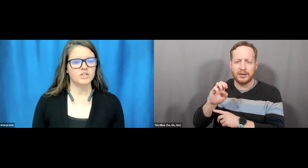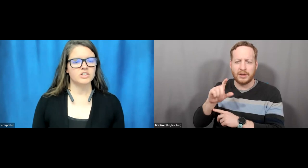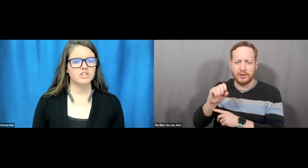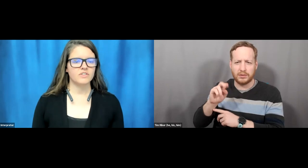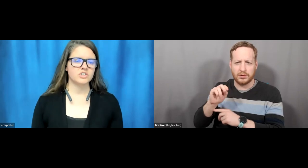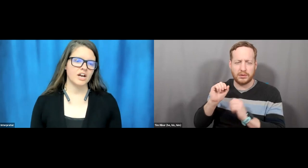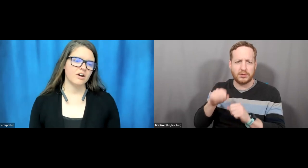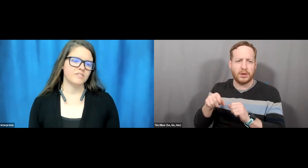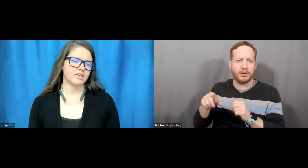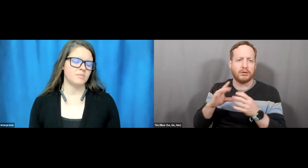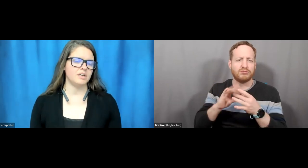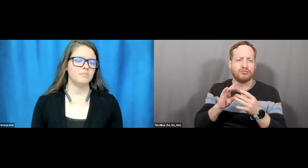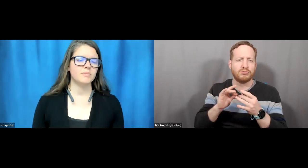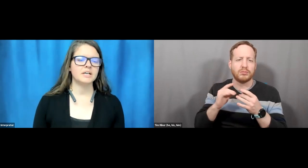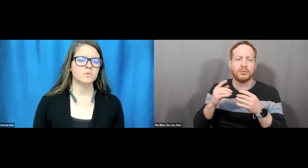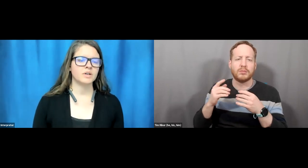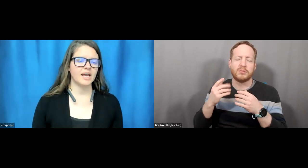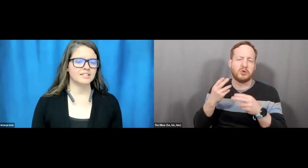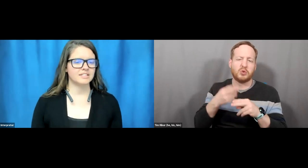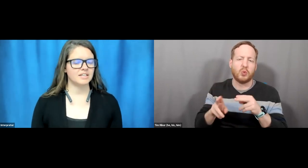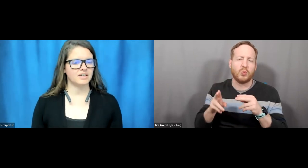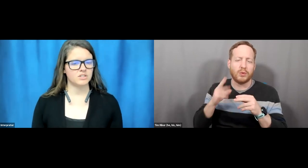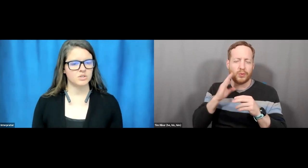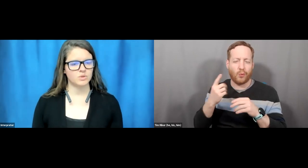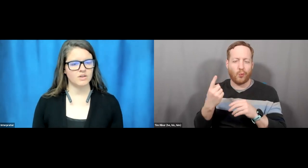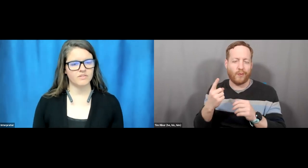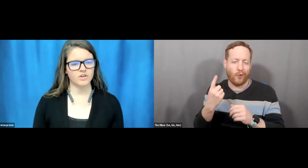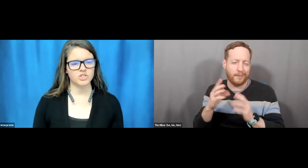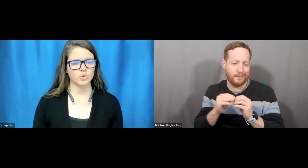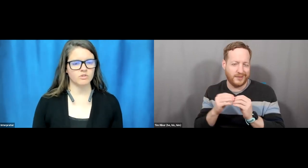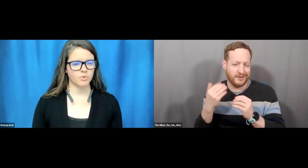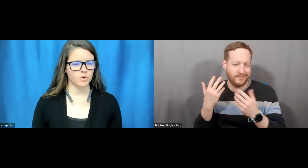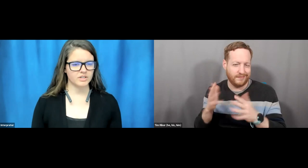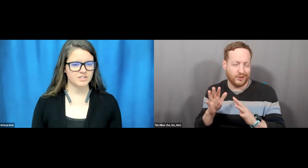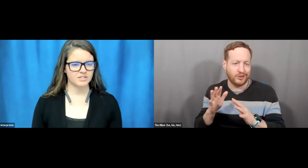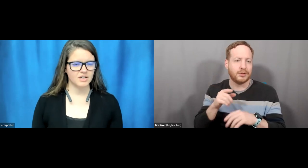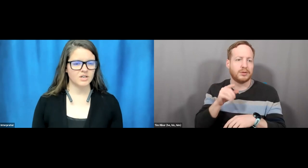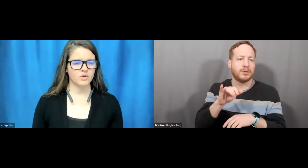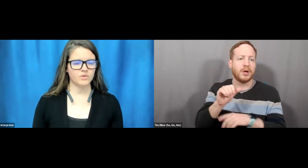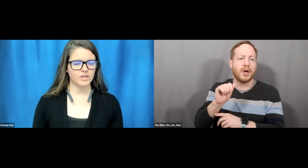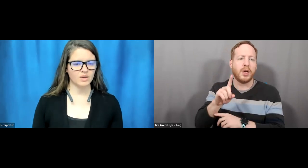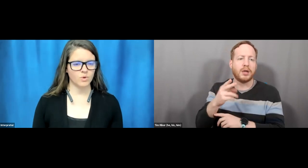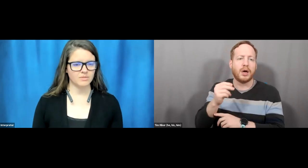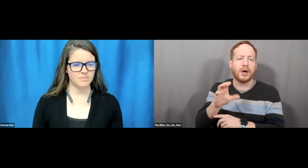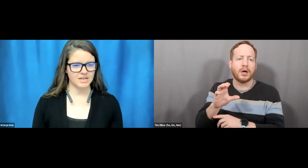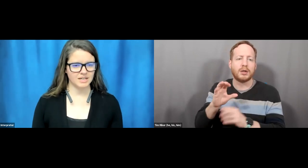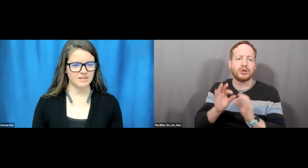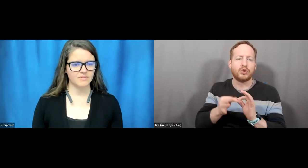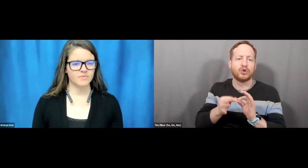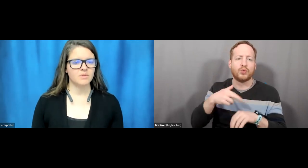She's not the chair of the committee, but we're going to ask Tina to give a very short report. I know you've only had one meeting, but